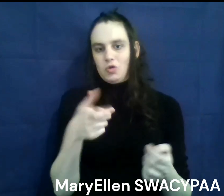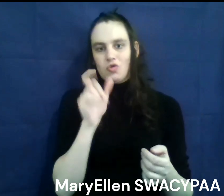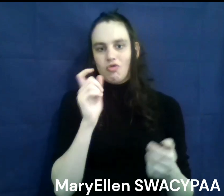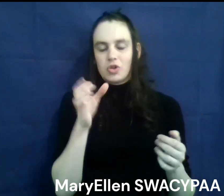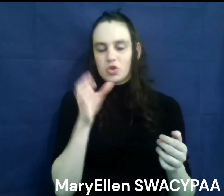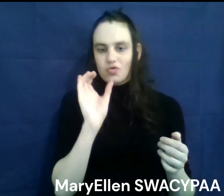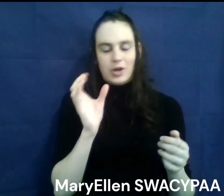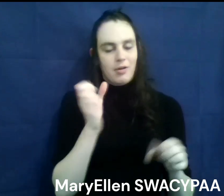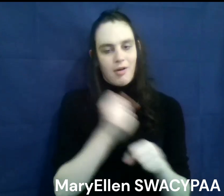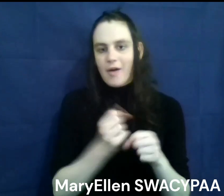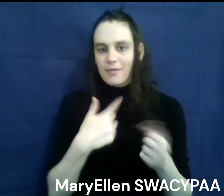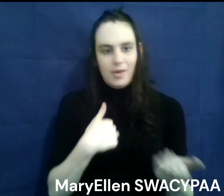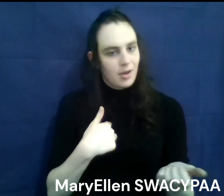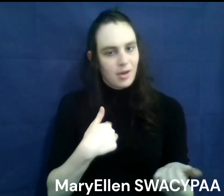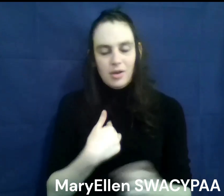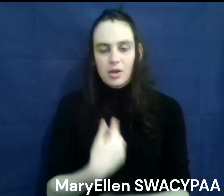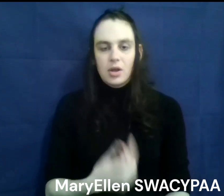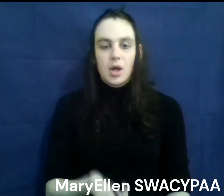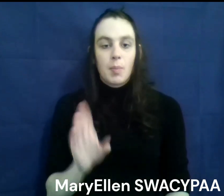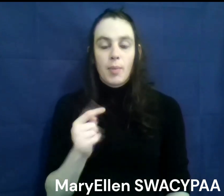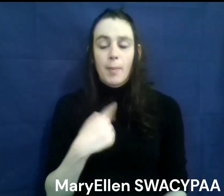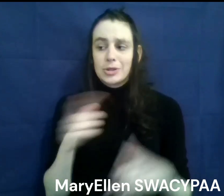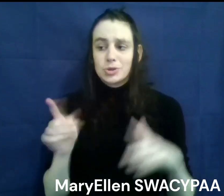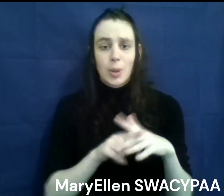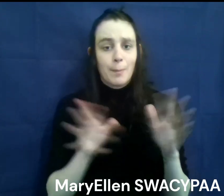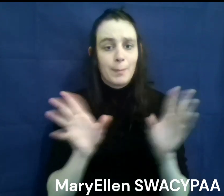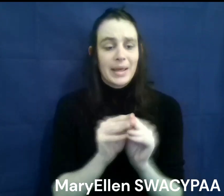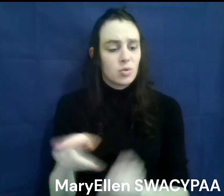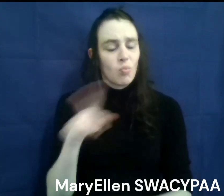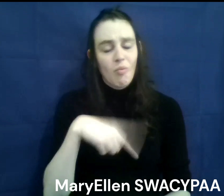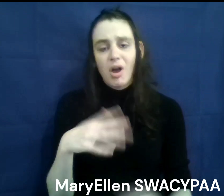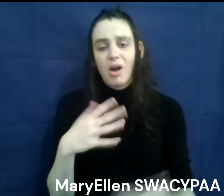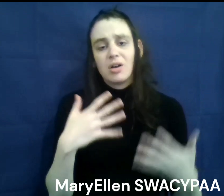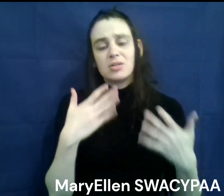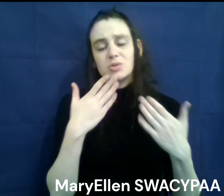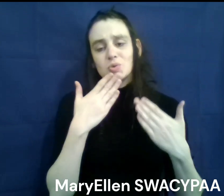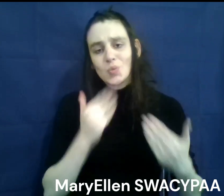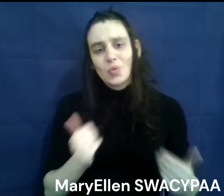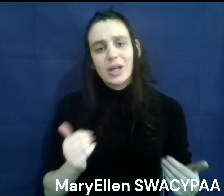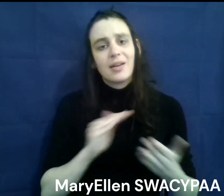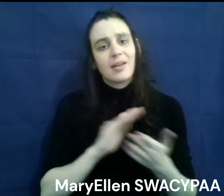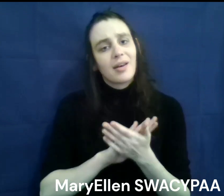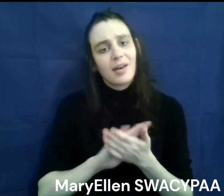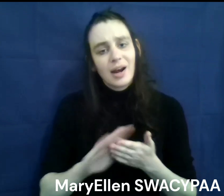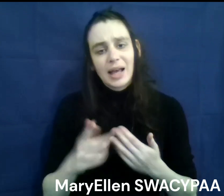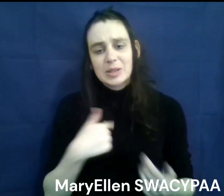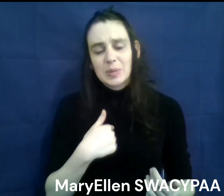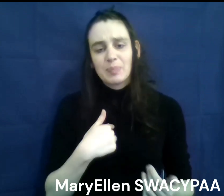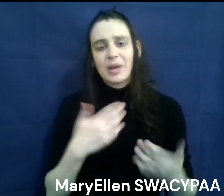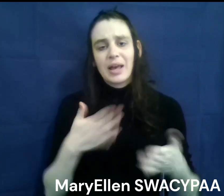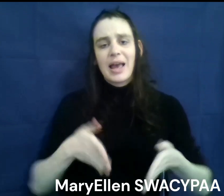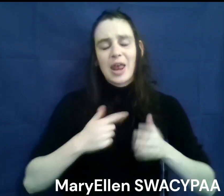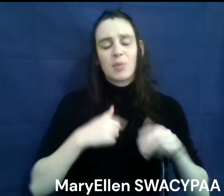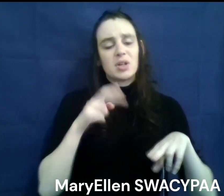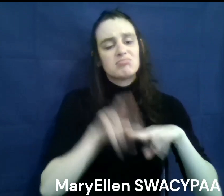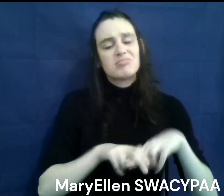But it got me to meetings, and you all were so gracious and kind to me, just letting me sit there and cry